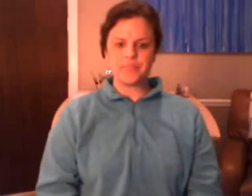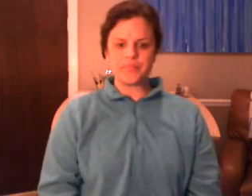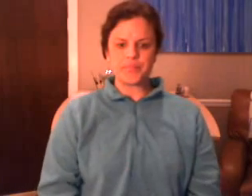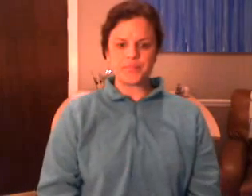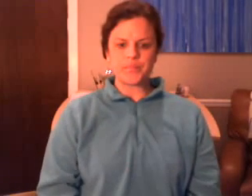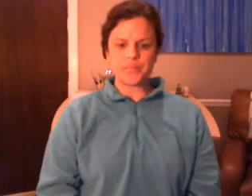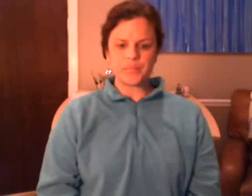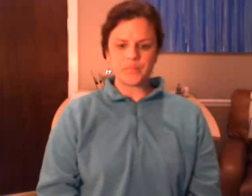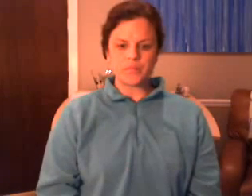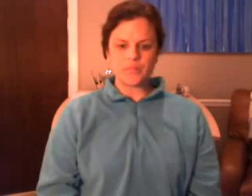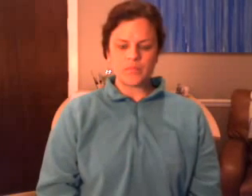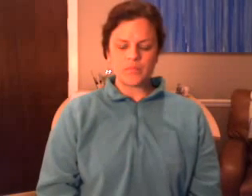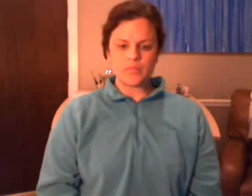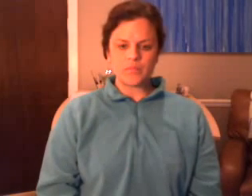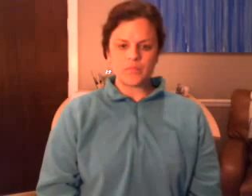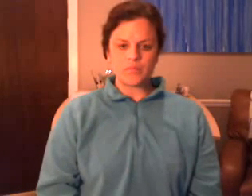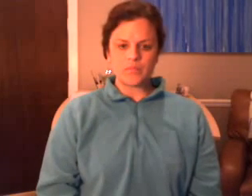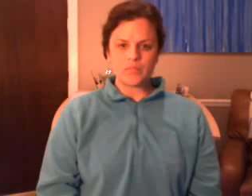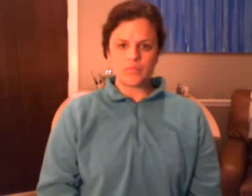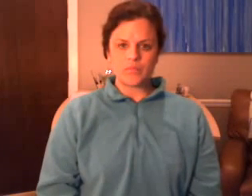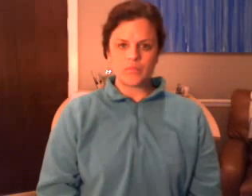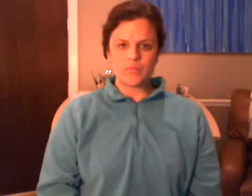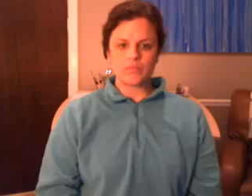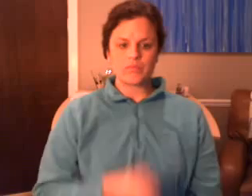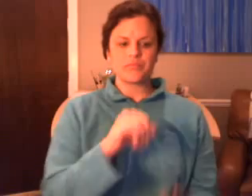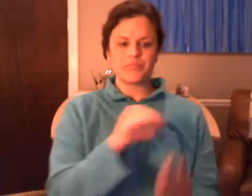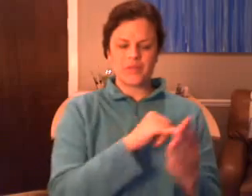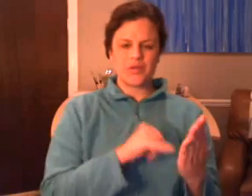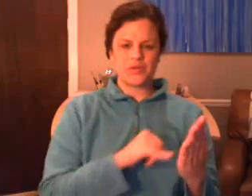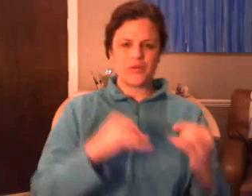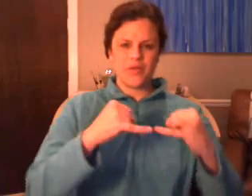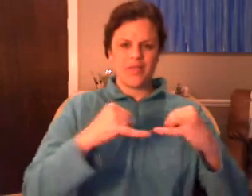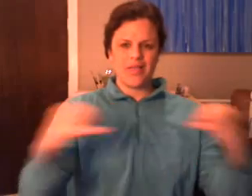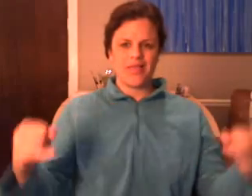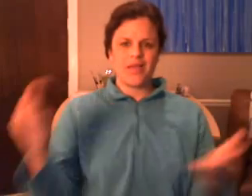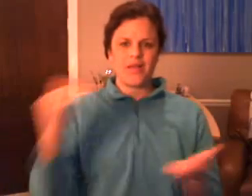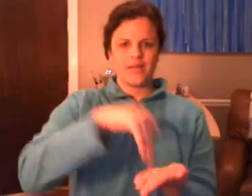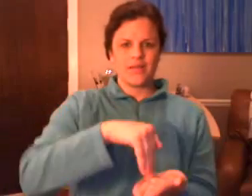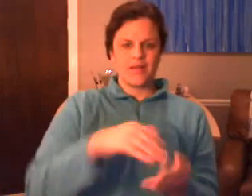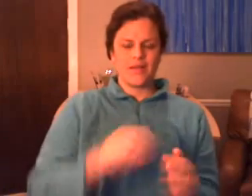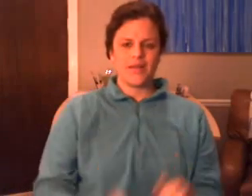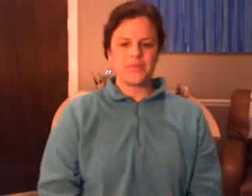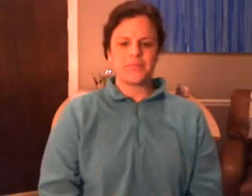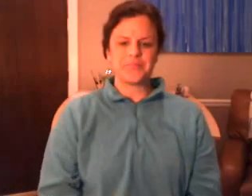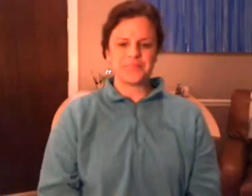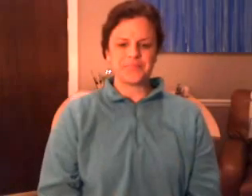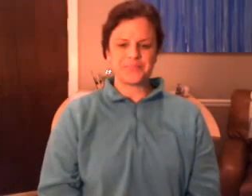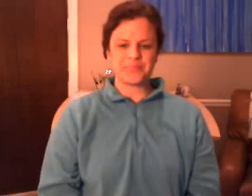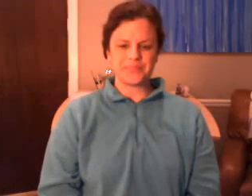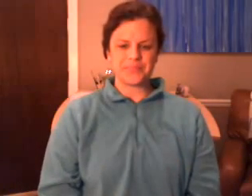I want to draw the number line again. Actually, I have a line tool, so I shouldn't give you all those ugly-looking lines that I've been giving you. Look at that. Look at that. That's